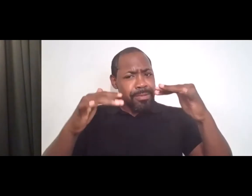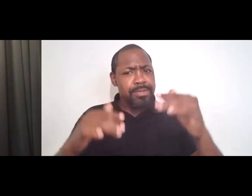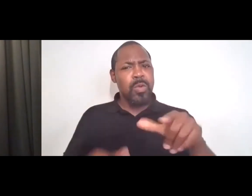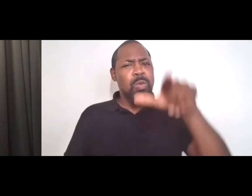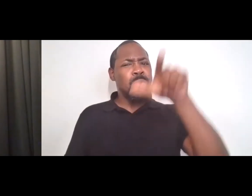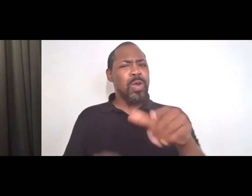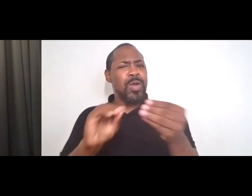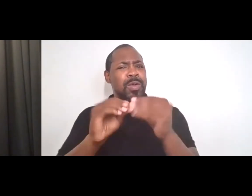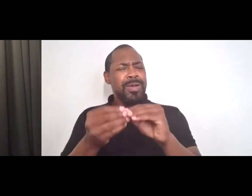interpreters, we had